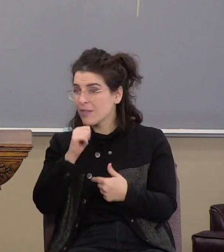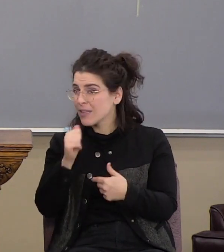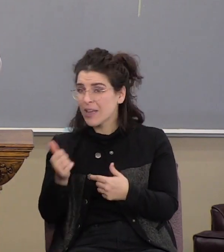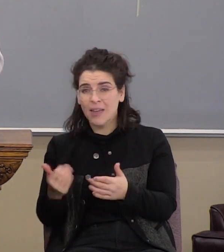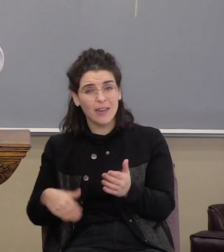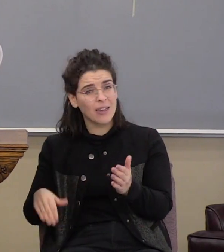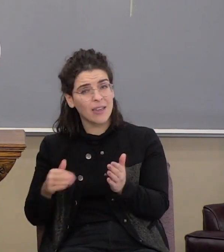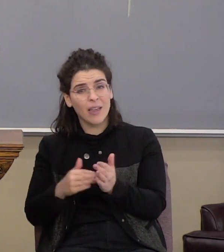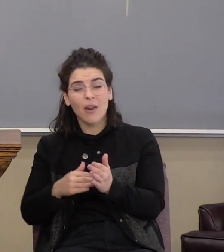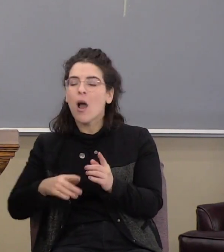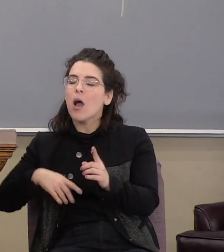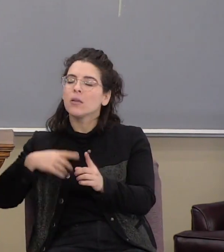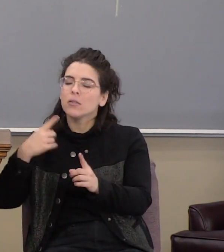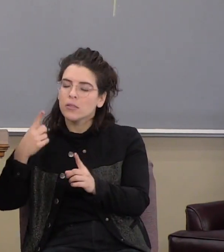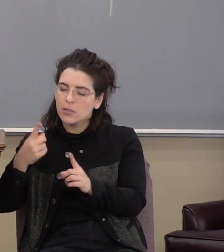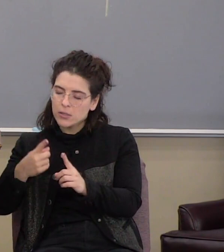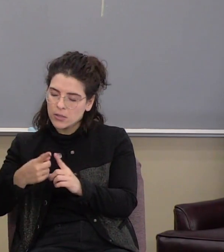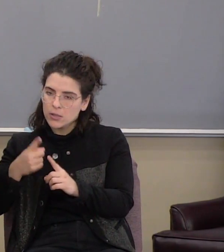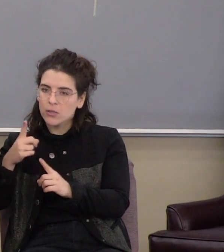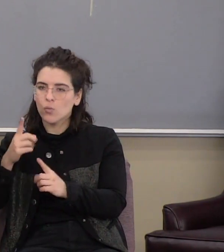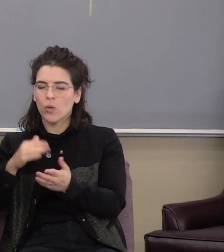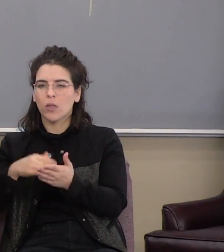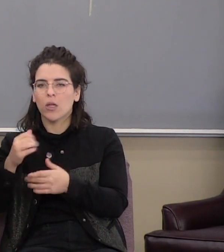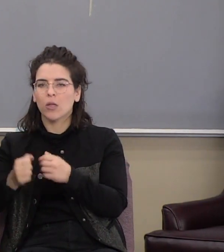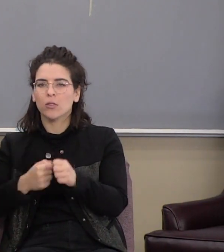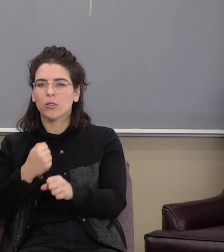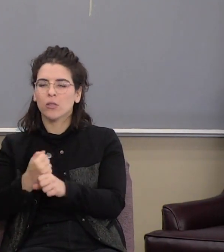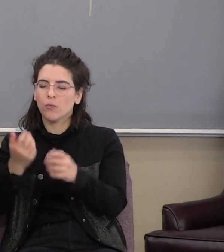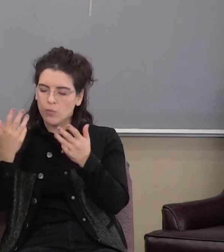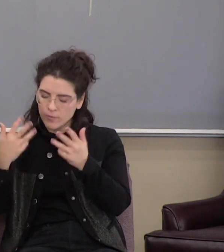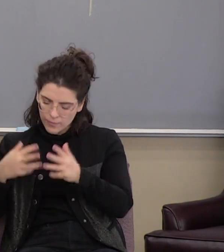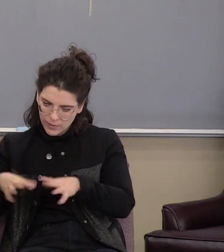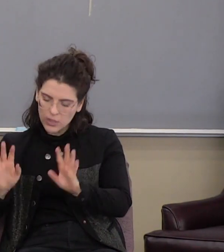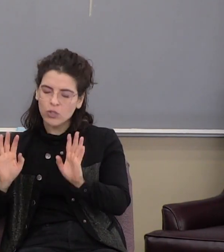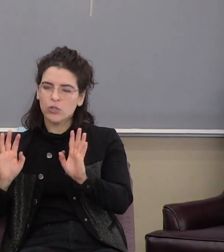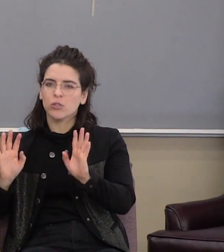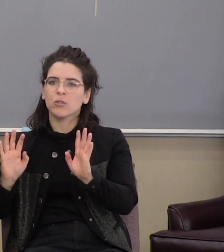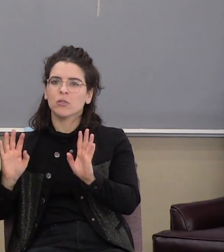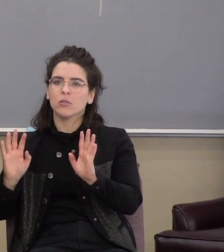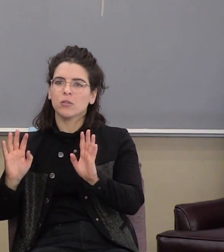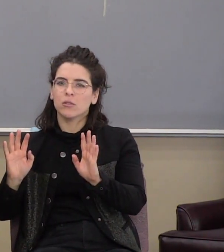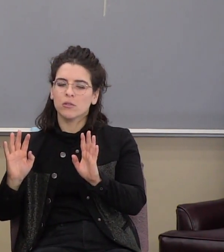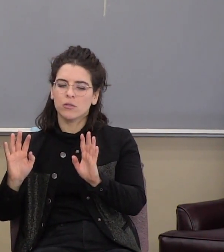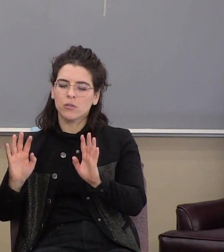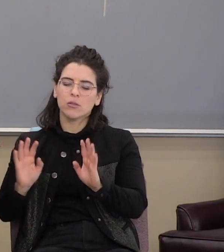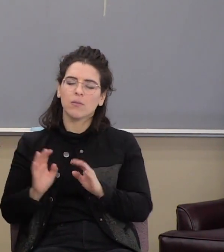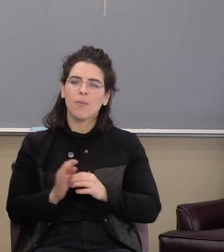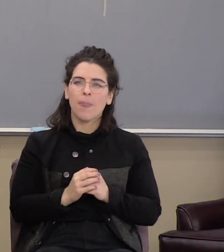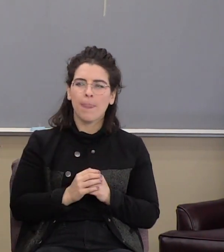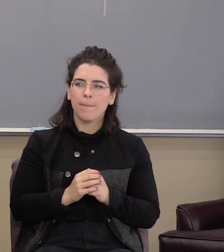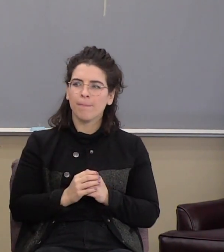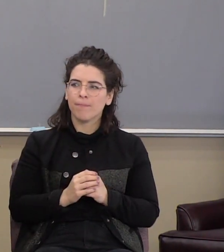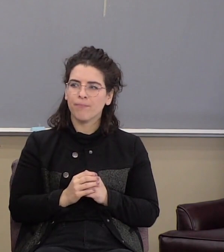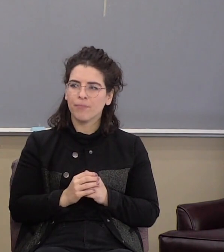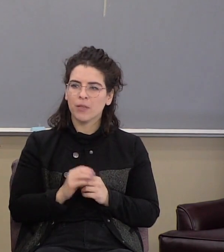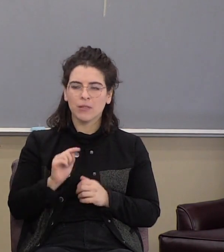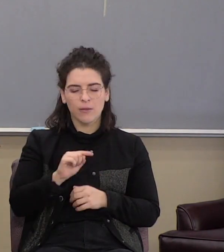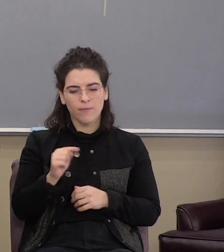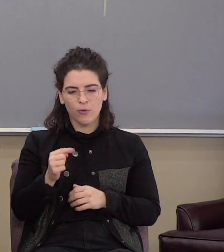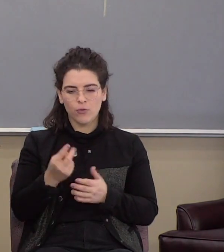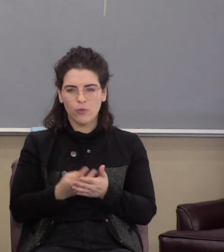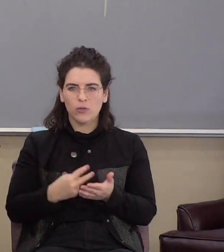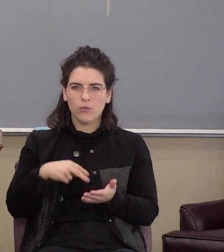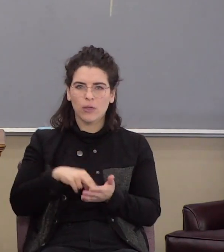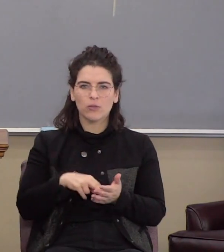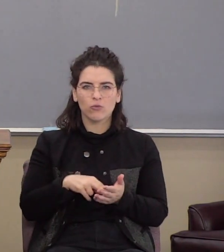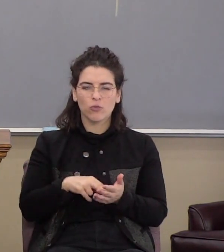again until the 1,000 years were finished. Okay? This is the first resurrection. So in other